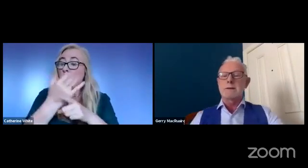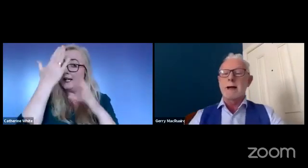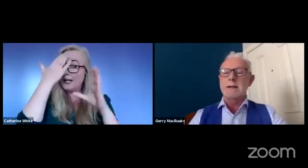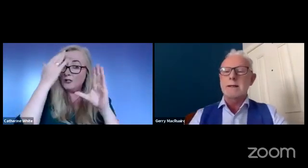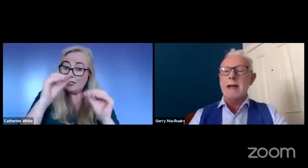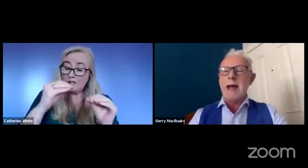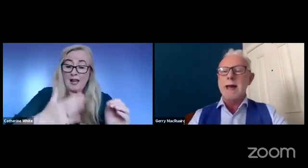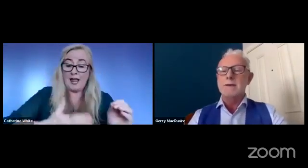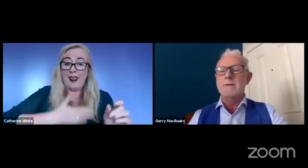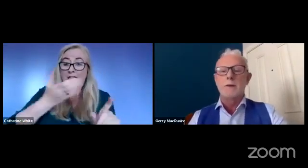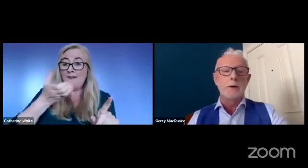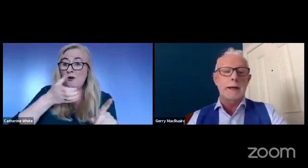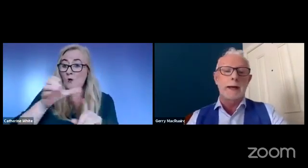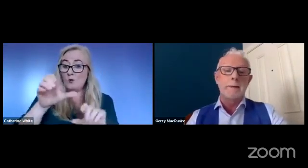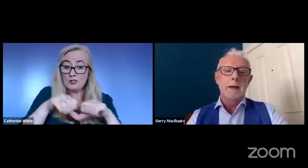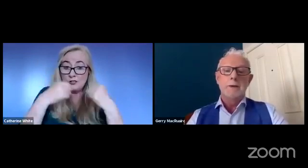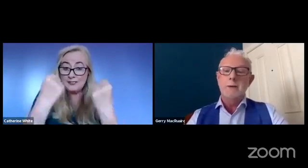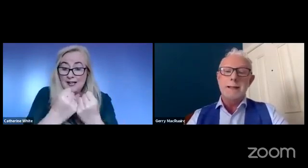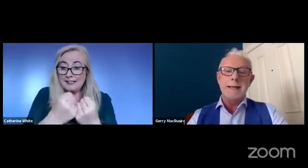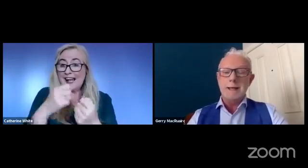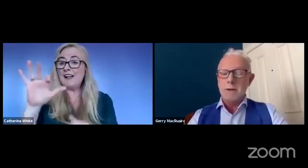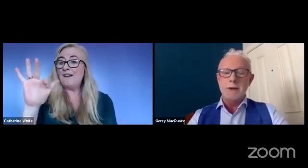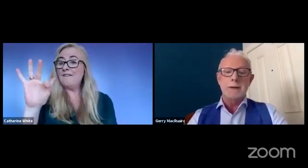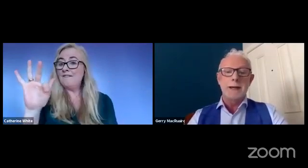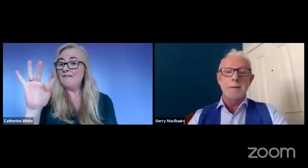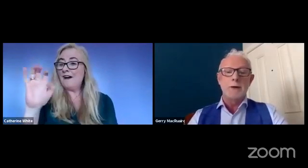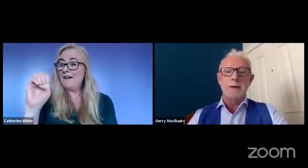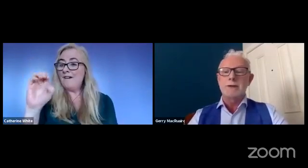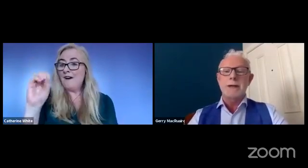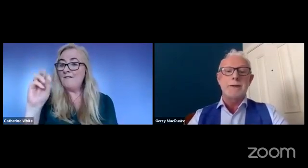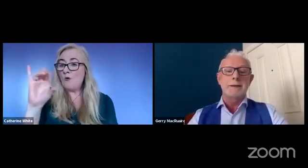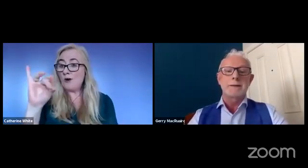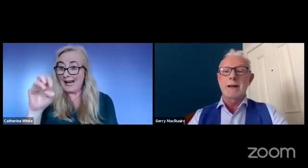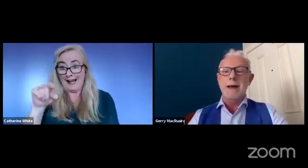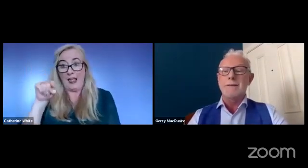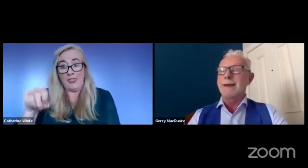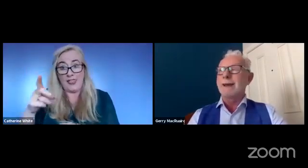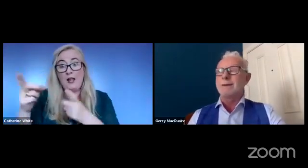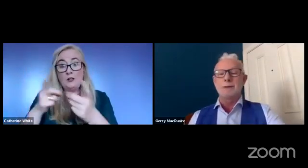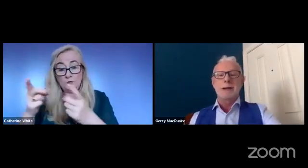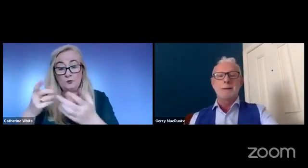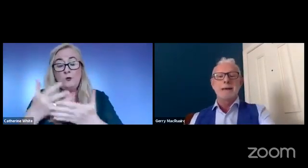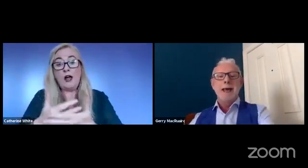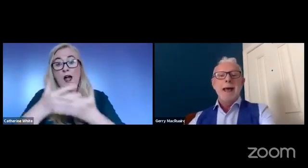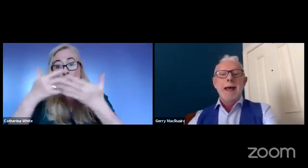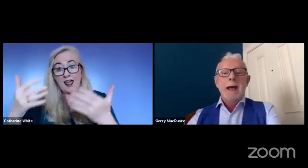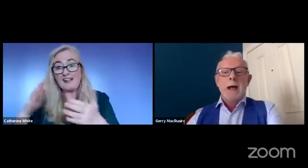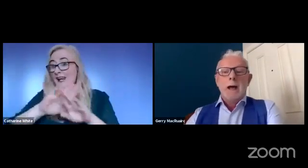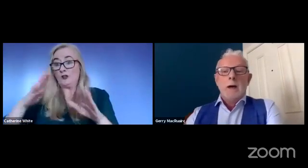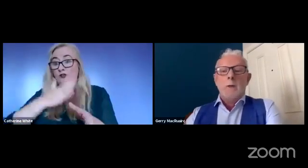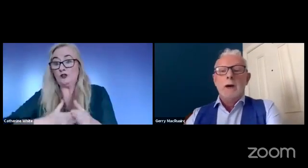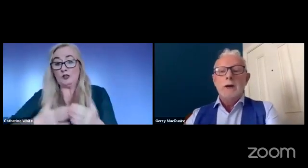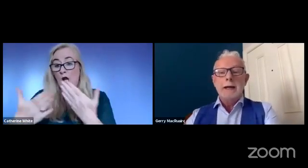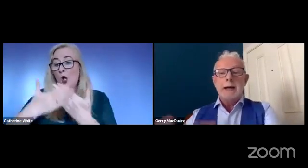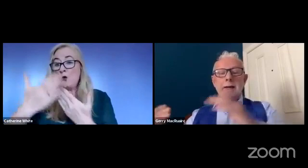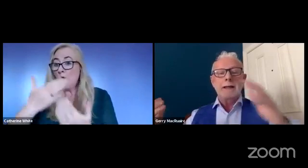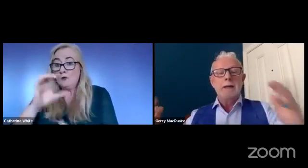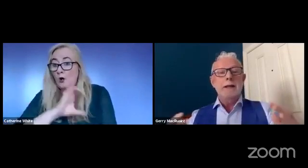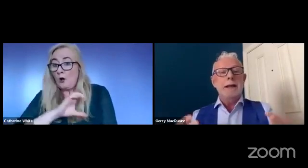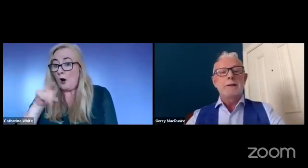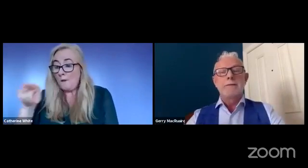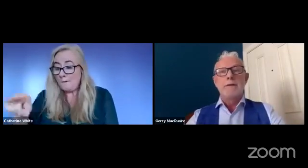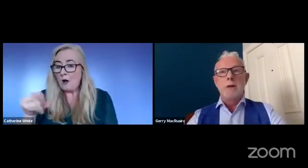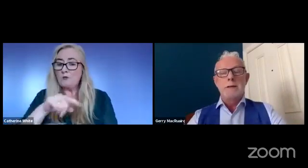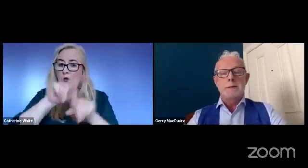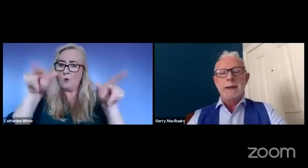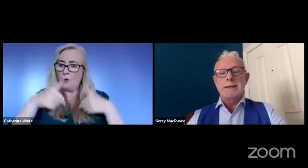Course and Society, and Foroiga, who I'll tell you are doing a lot more than just having youth clubs. We're looking here at